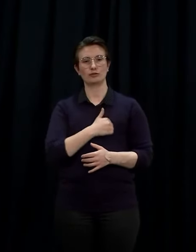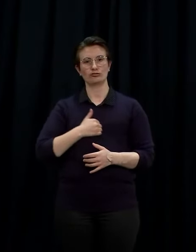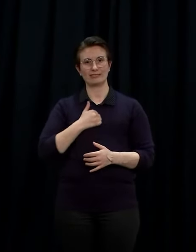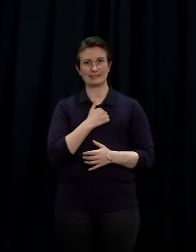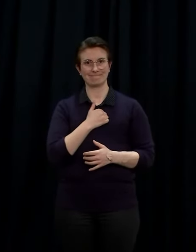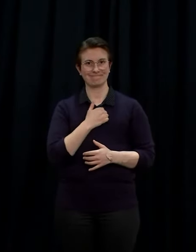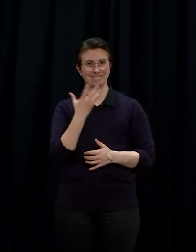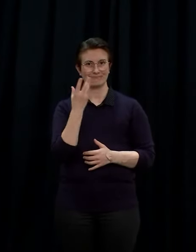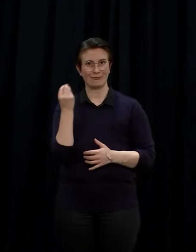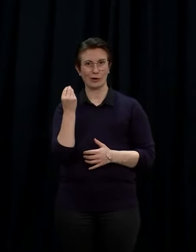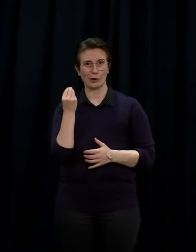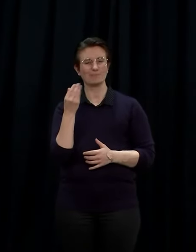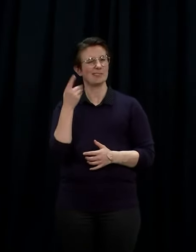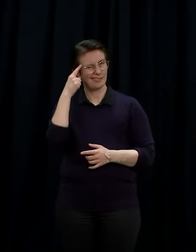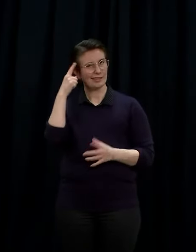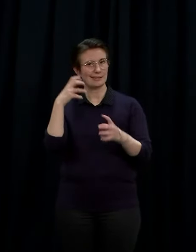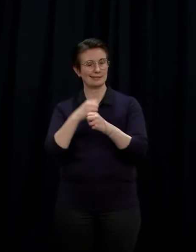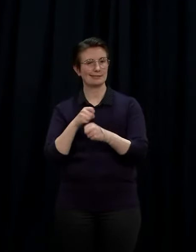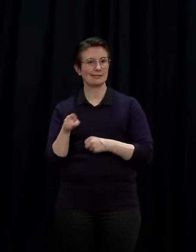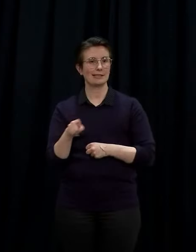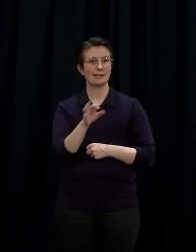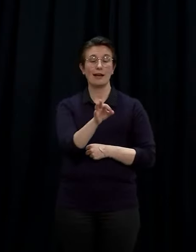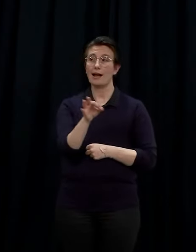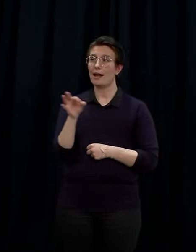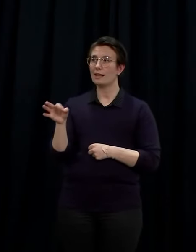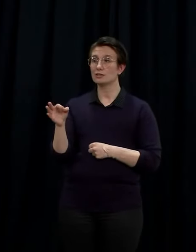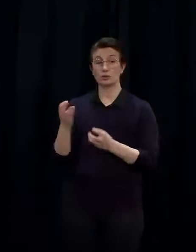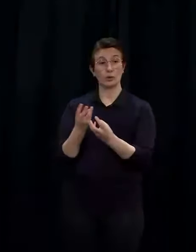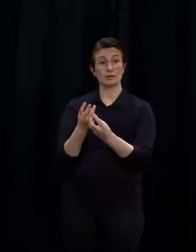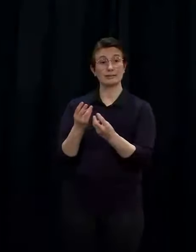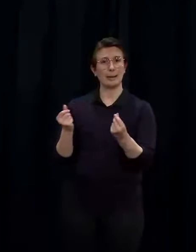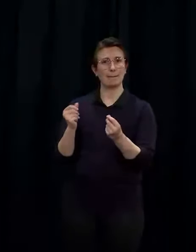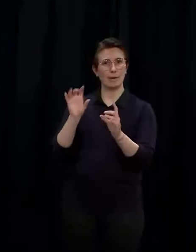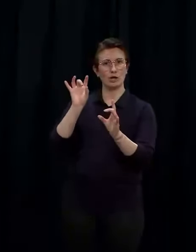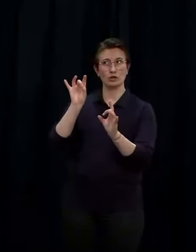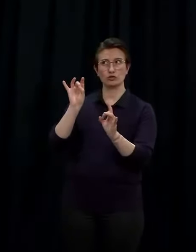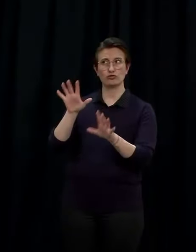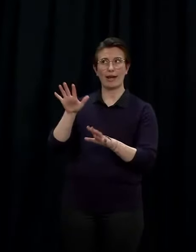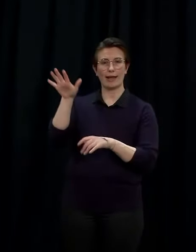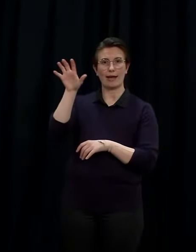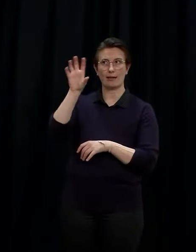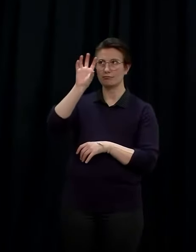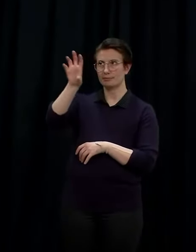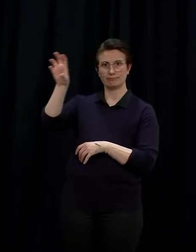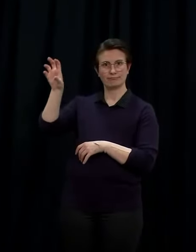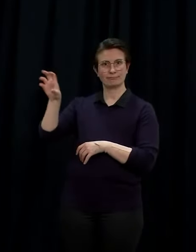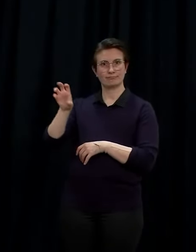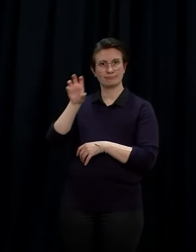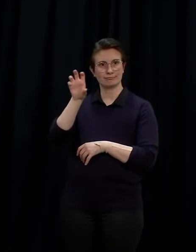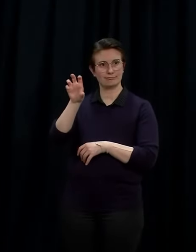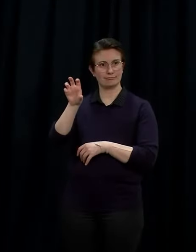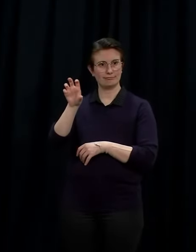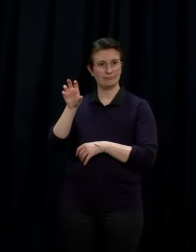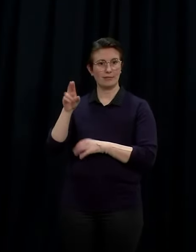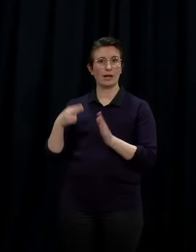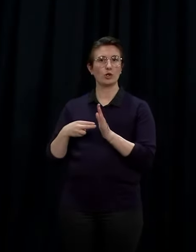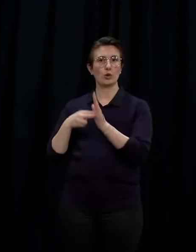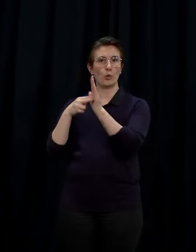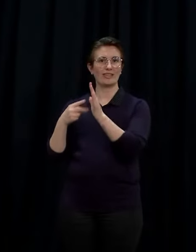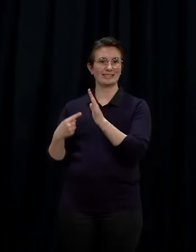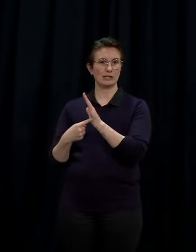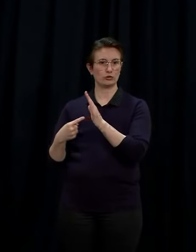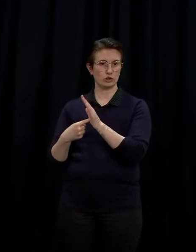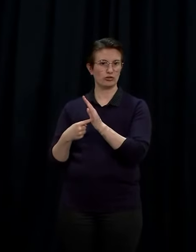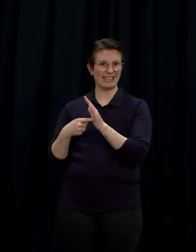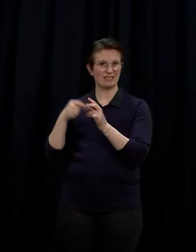there were 5 Australian states or territories that recorded 0 cases today, is there an ambition to reopen? And let's be clear, those states would not open to